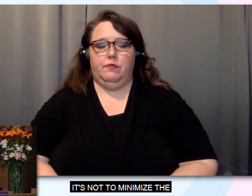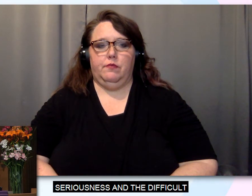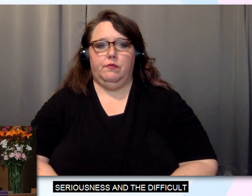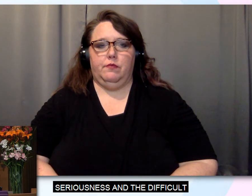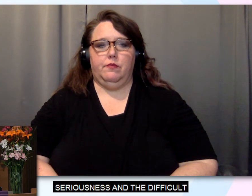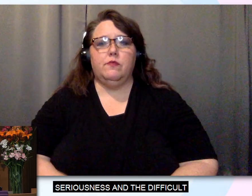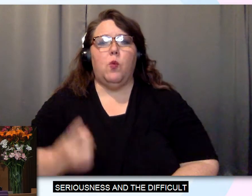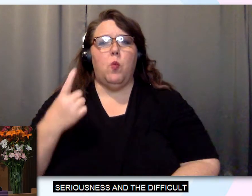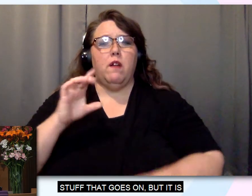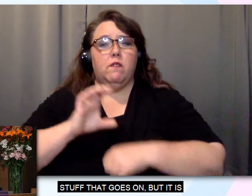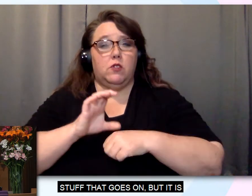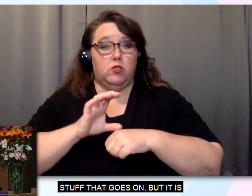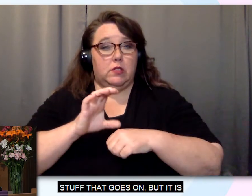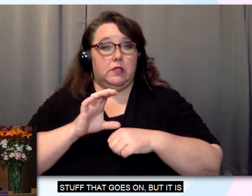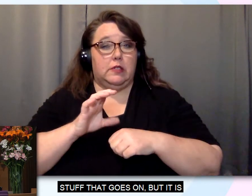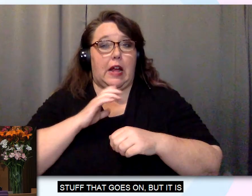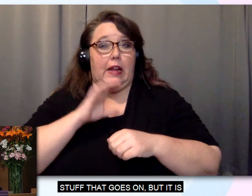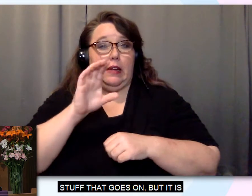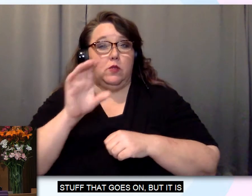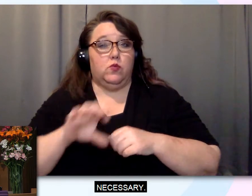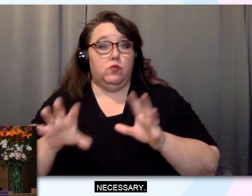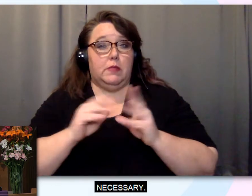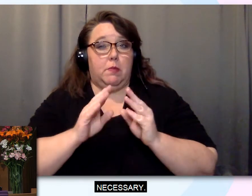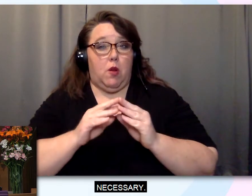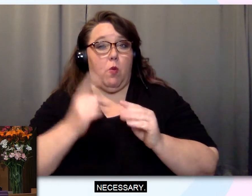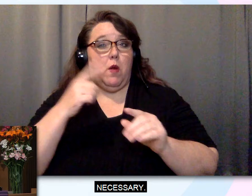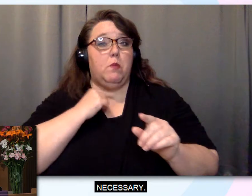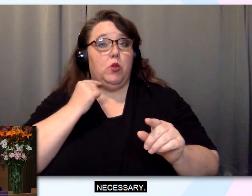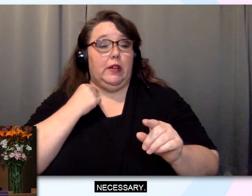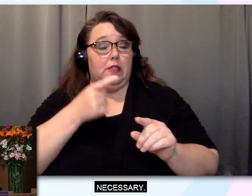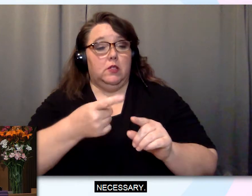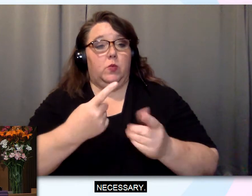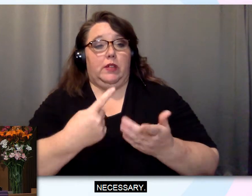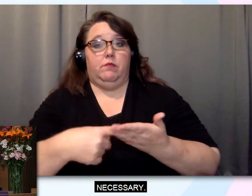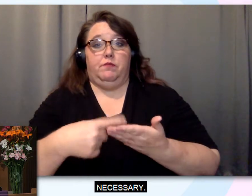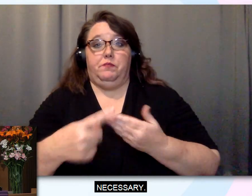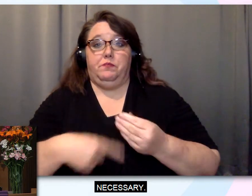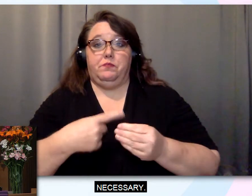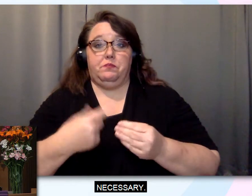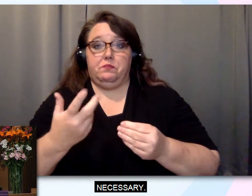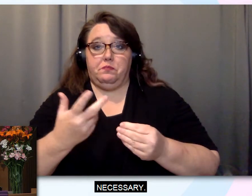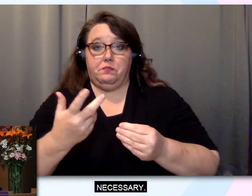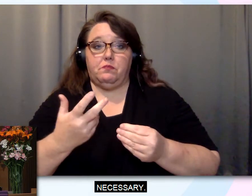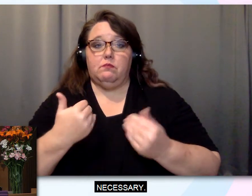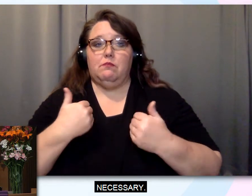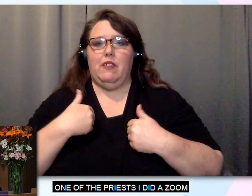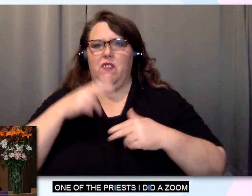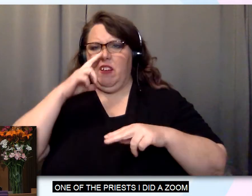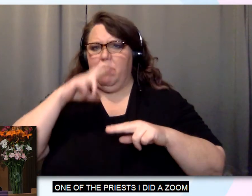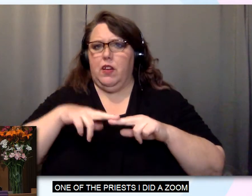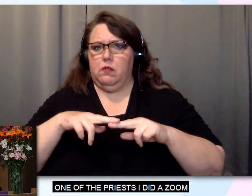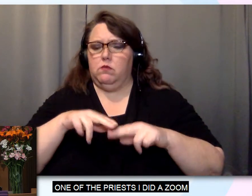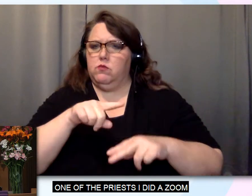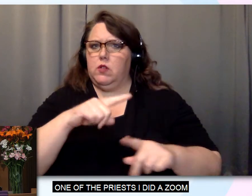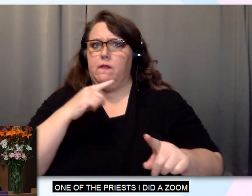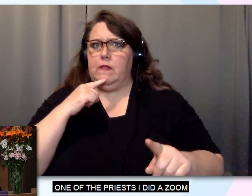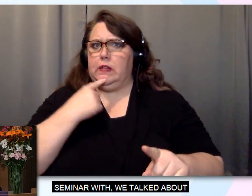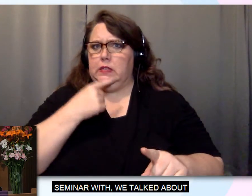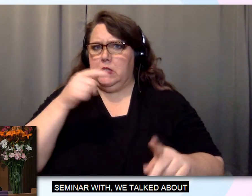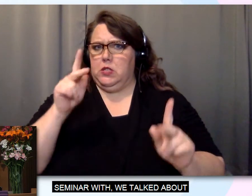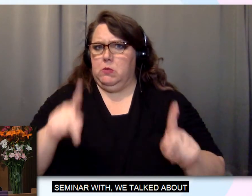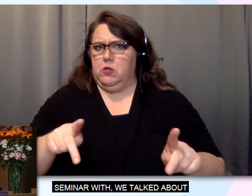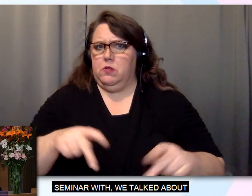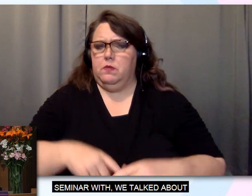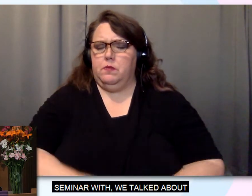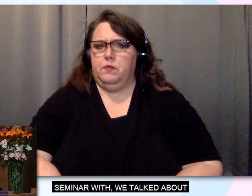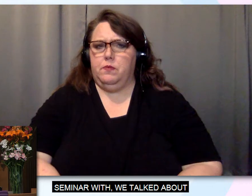A priest of one of the congregations that I did a Zoom seminar with, one of the things we talked about was having some fun. He's a